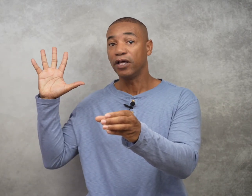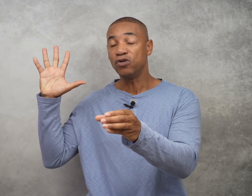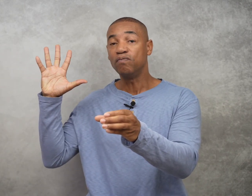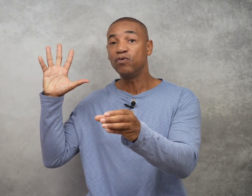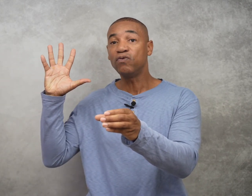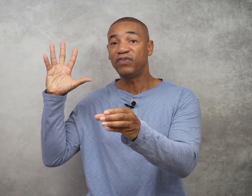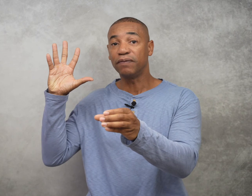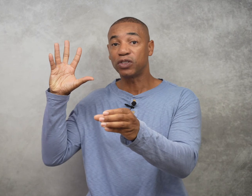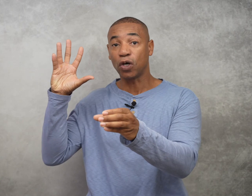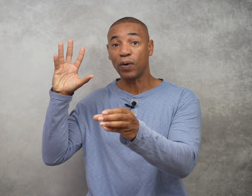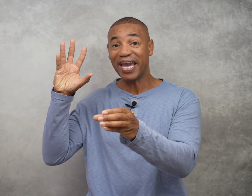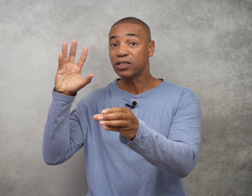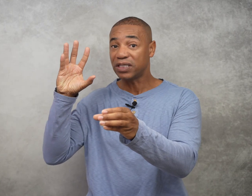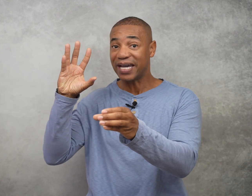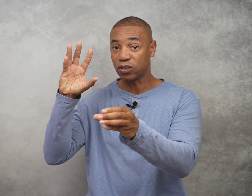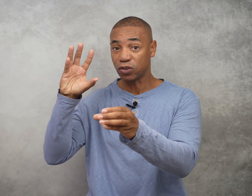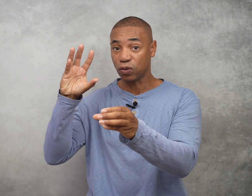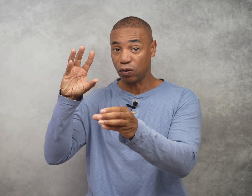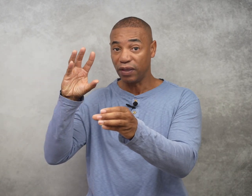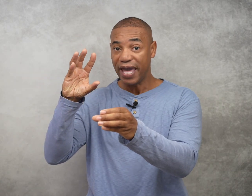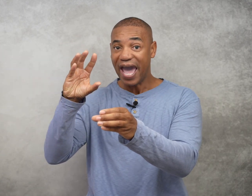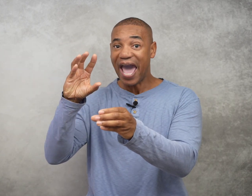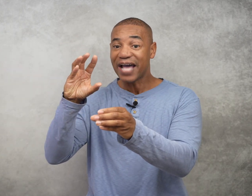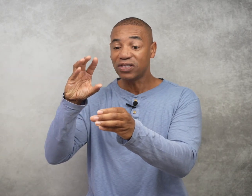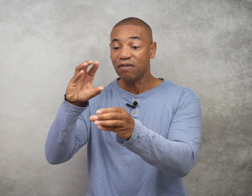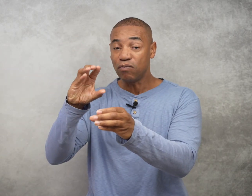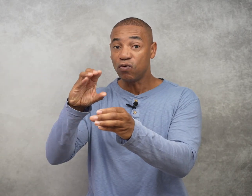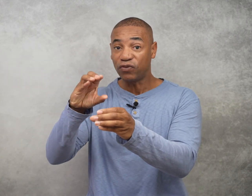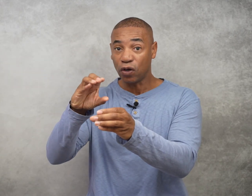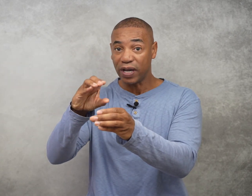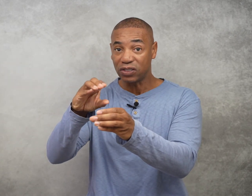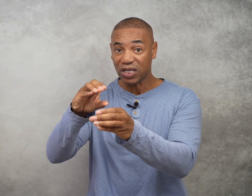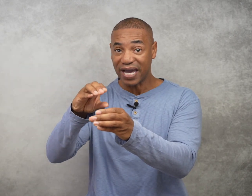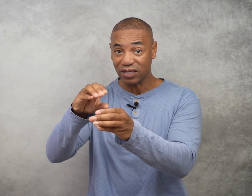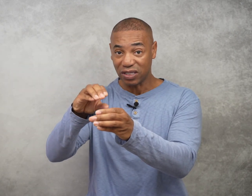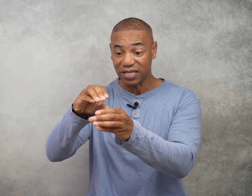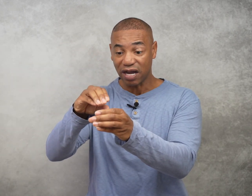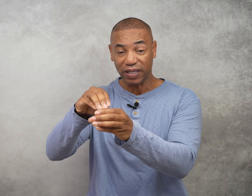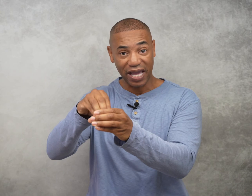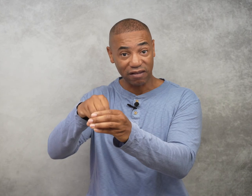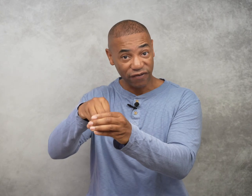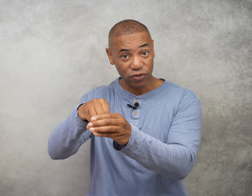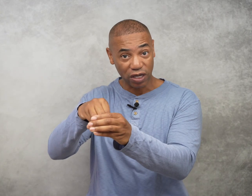you move them to go inside the circle. As they move to go inside this non-dominant hand, the fingers come